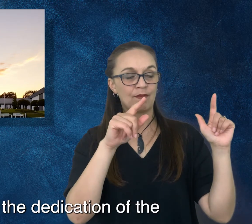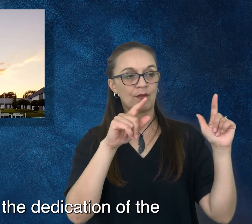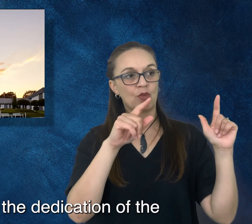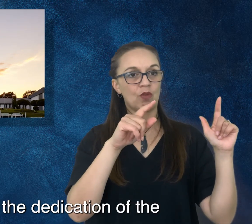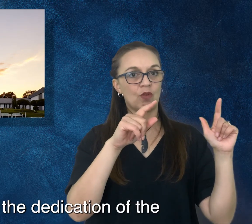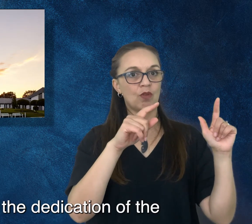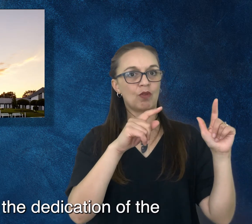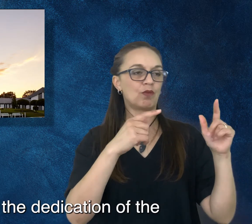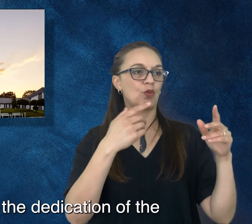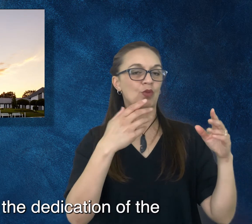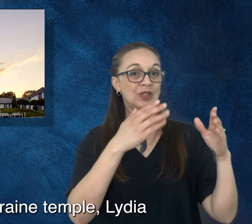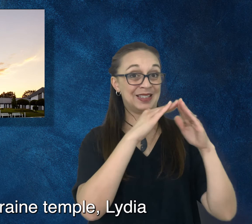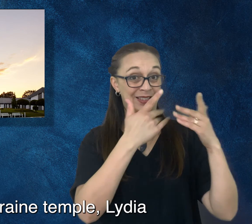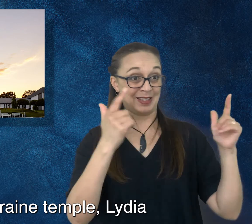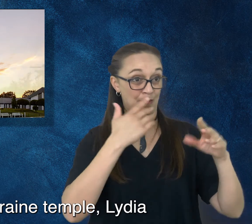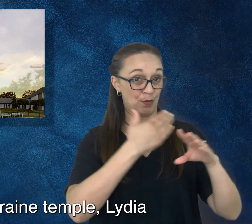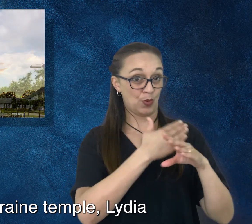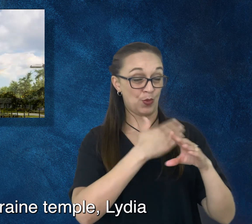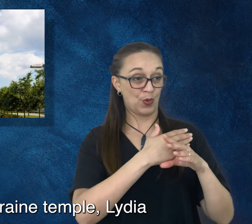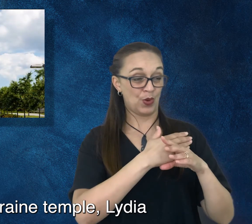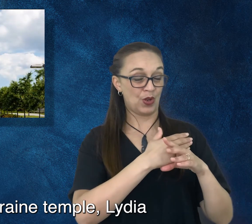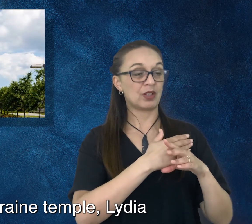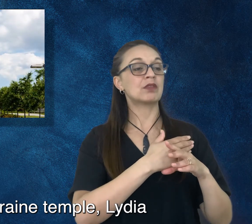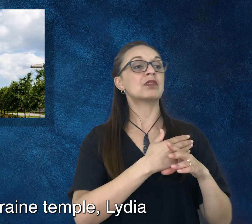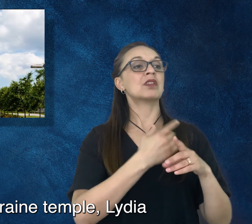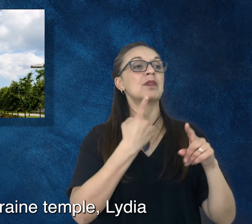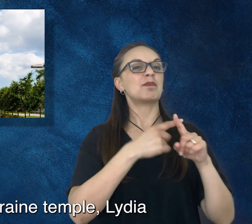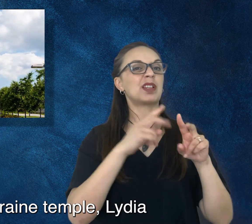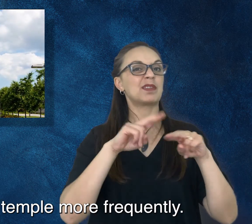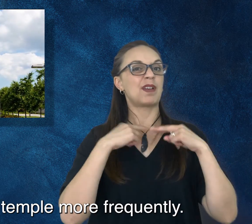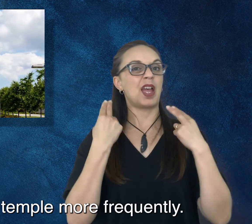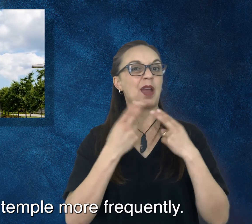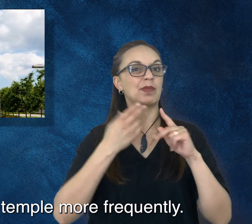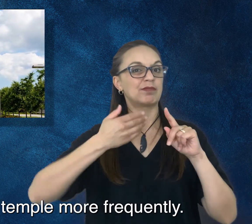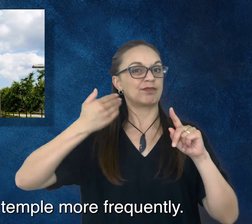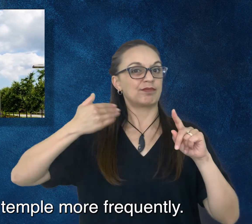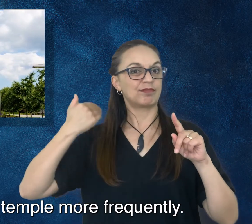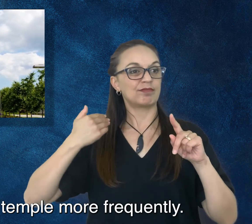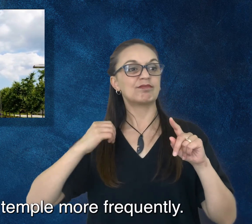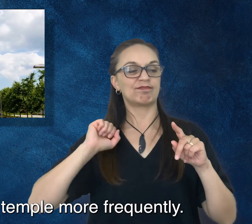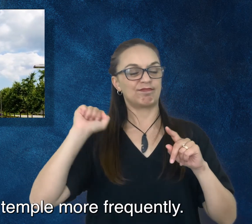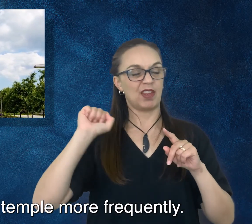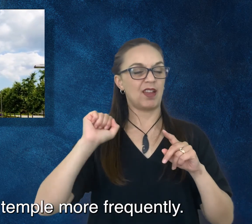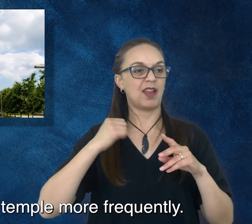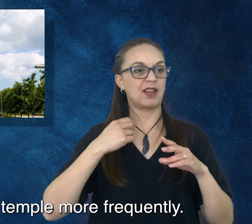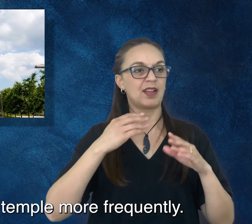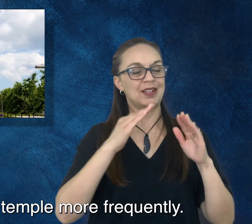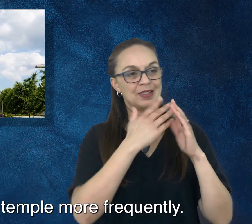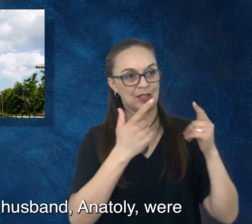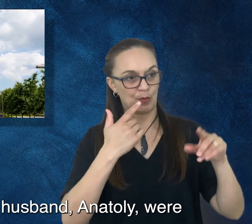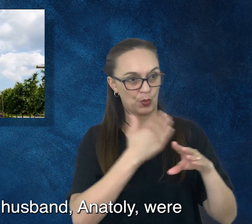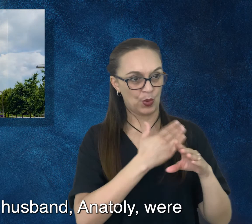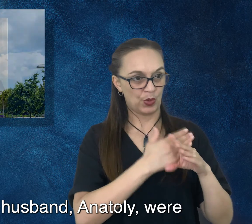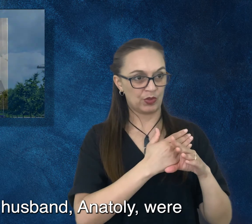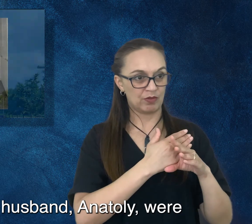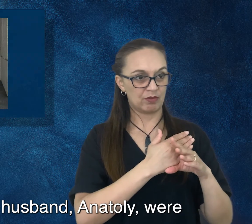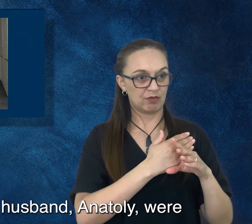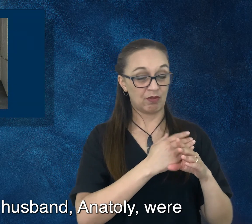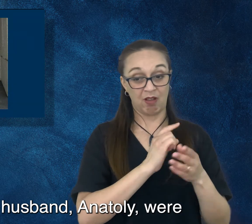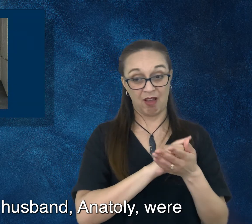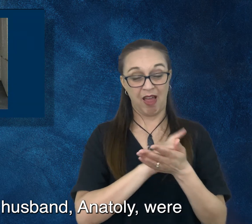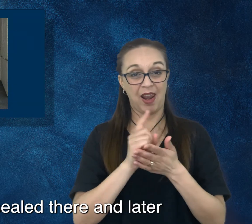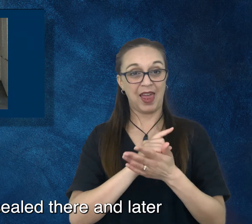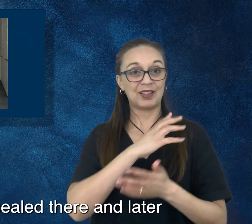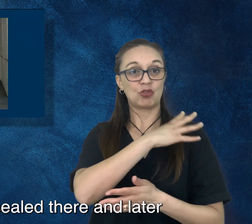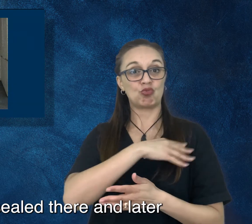Following the dedication of the Kiev, Ukraine temple, Lydia attended the temple more frequently. She and her husband,